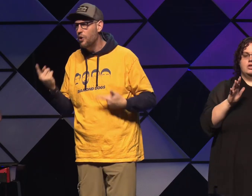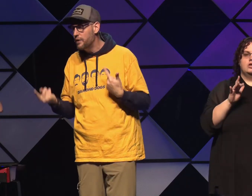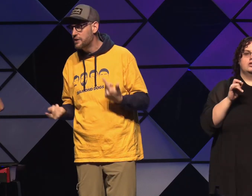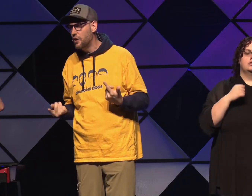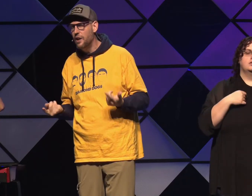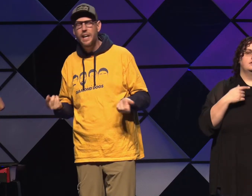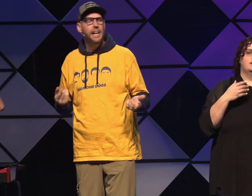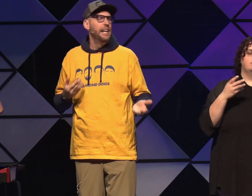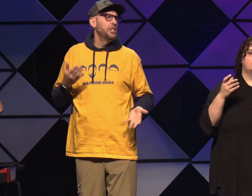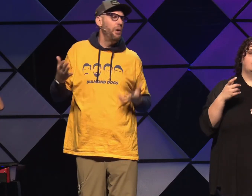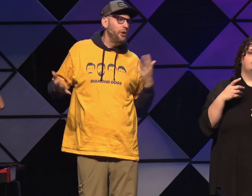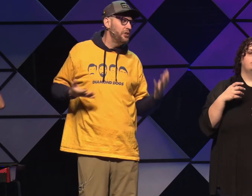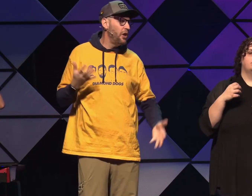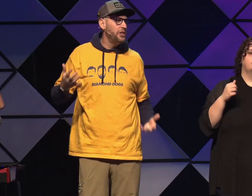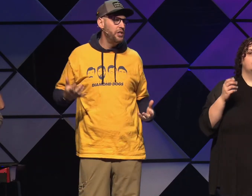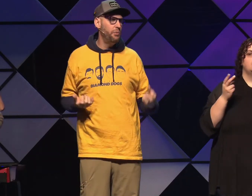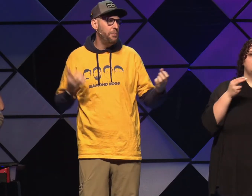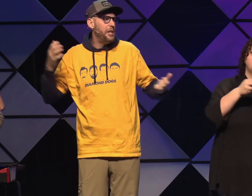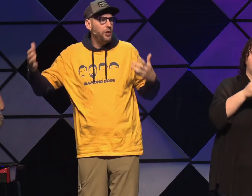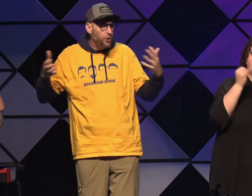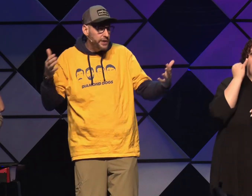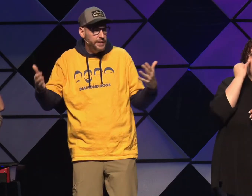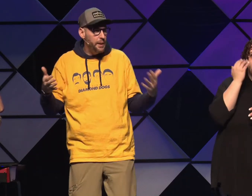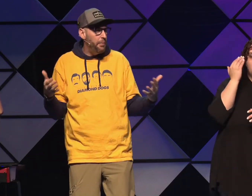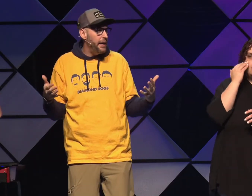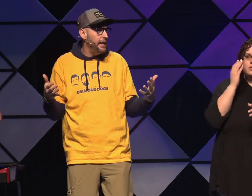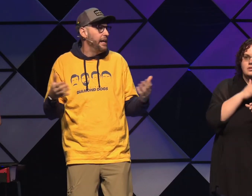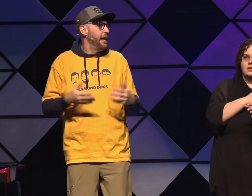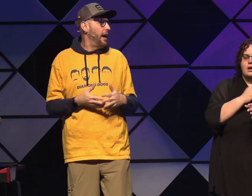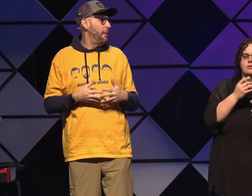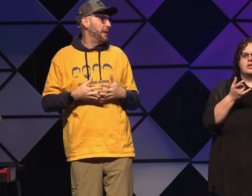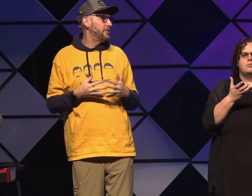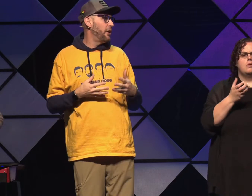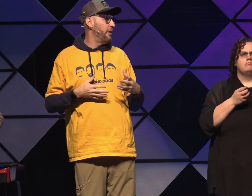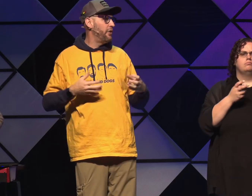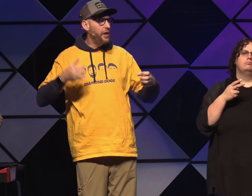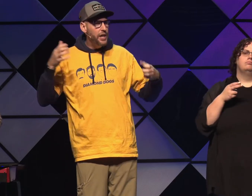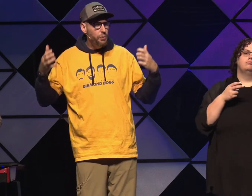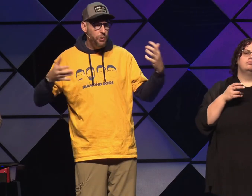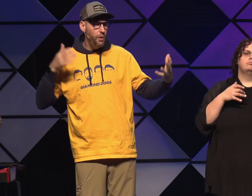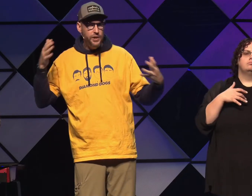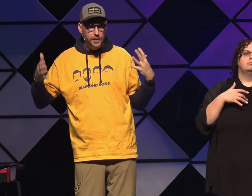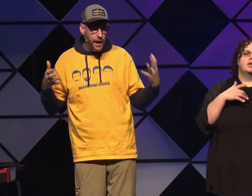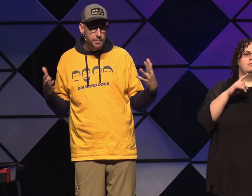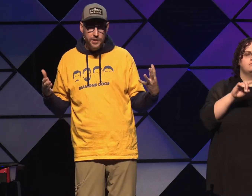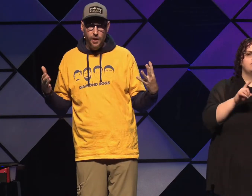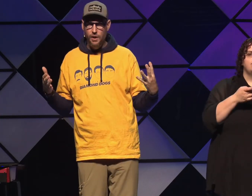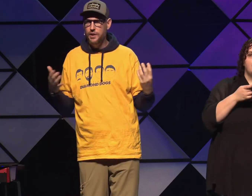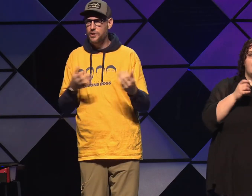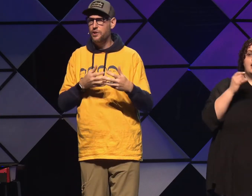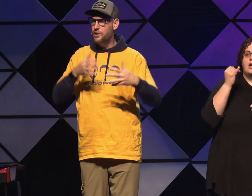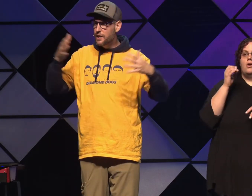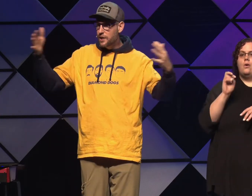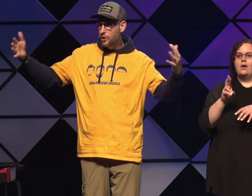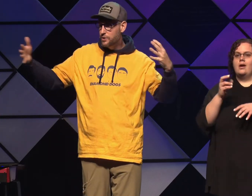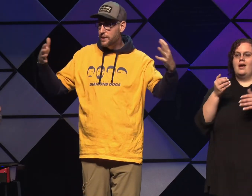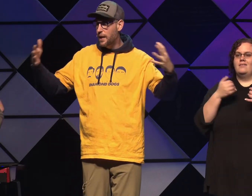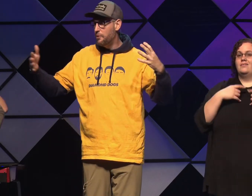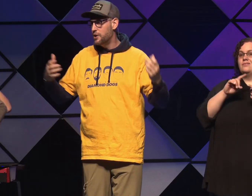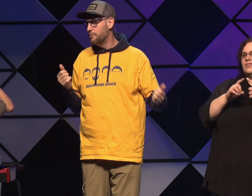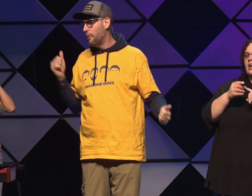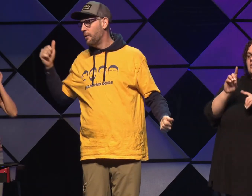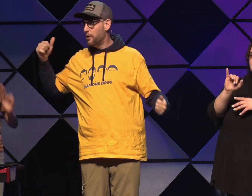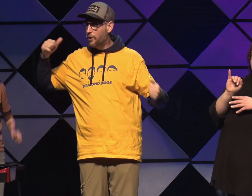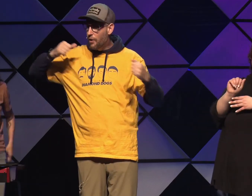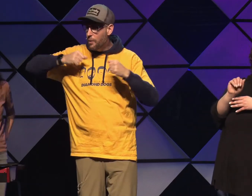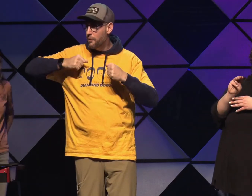if you know this song. It's one of those songs that you want to be close to somebody. And so if you're here with one of your Diamond Dogs or you're sitting close to Diamond